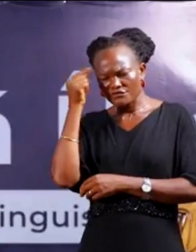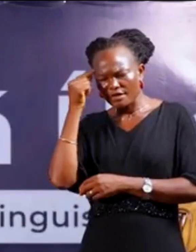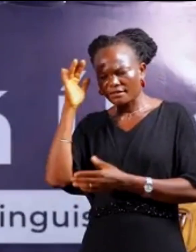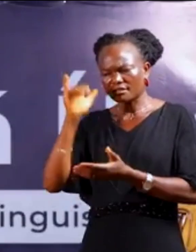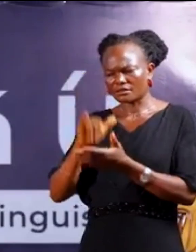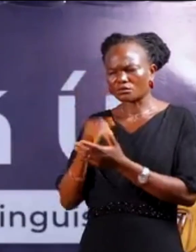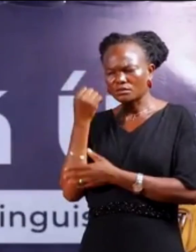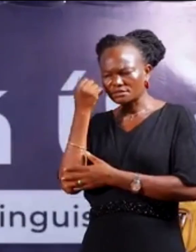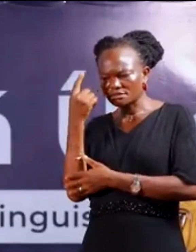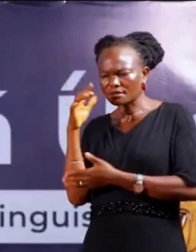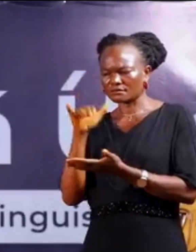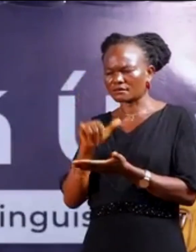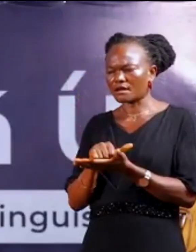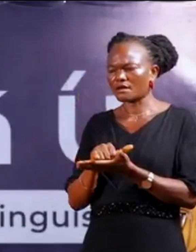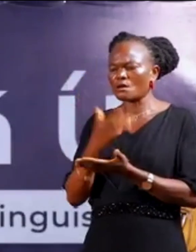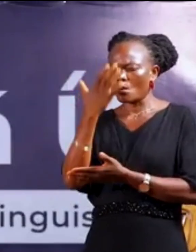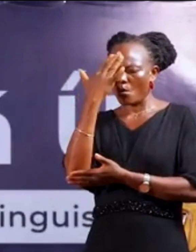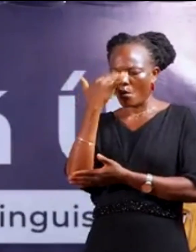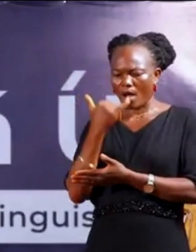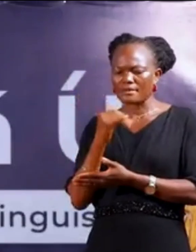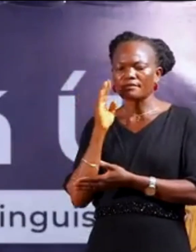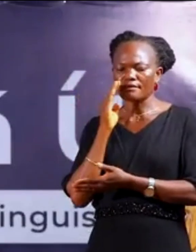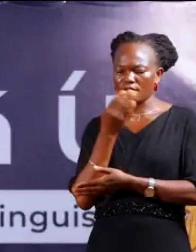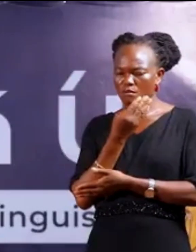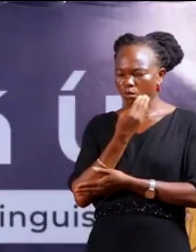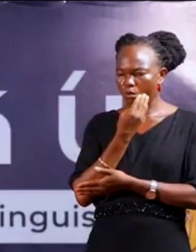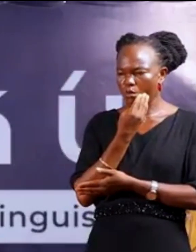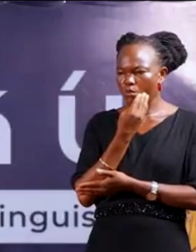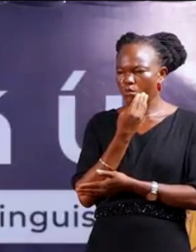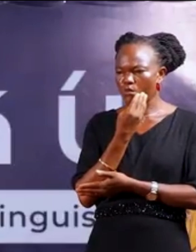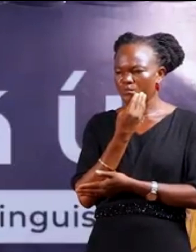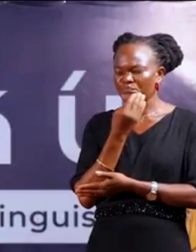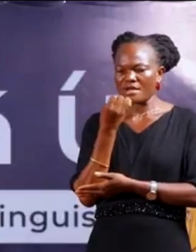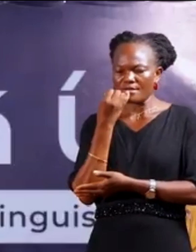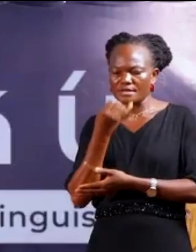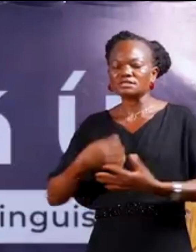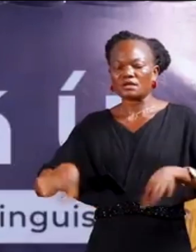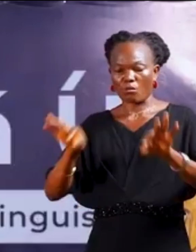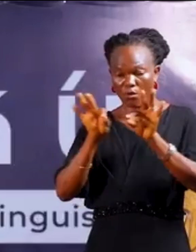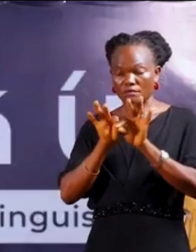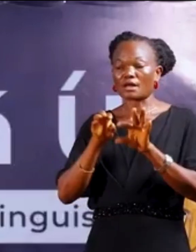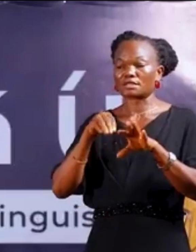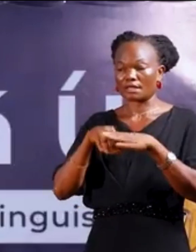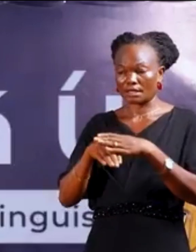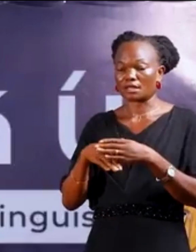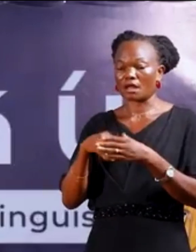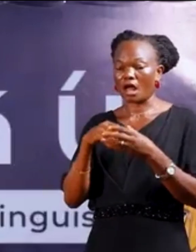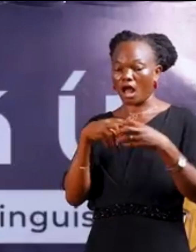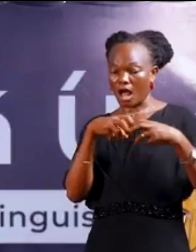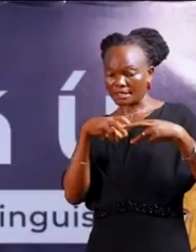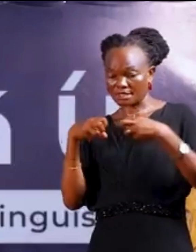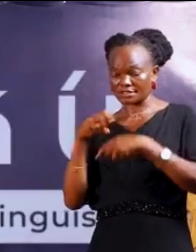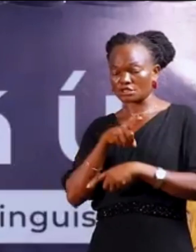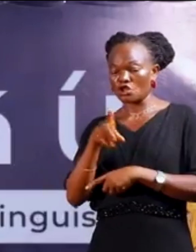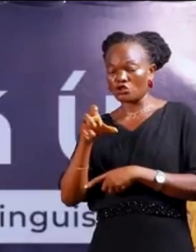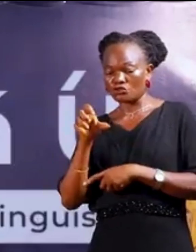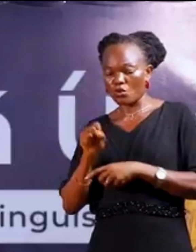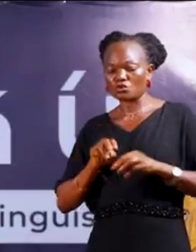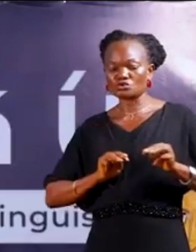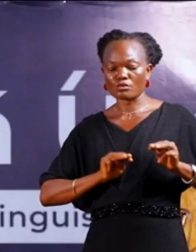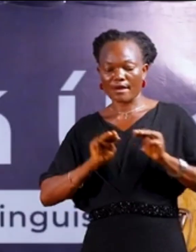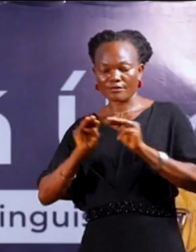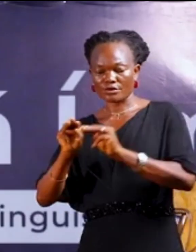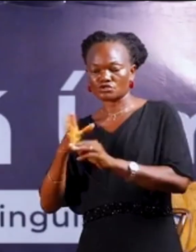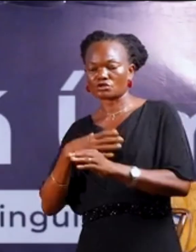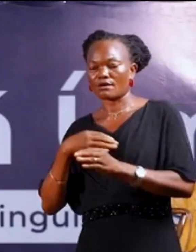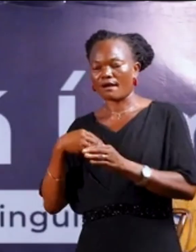and understand why the Igbo is important in assessing those migrations